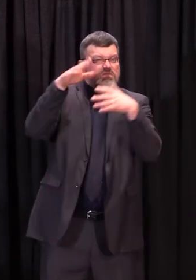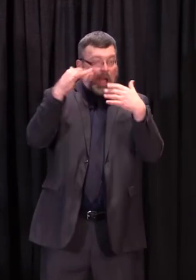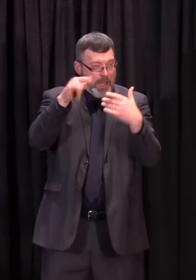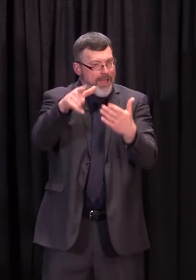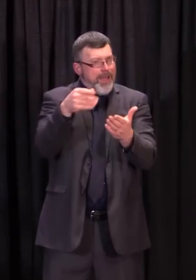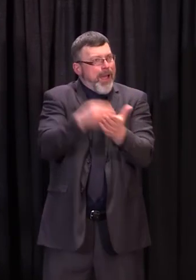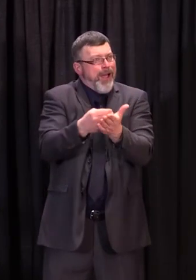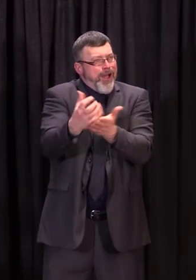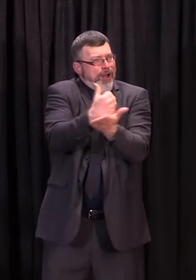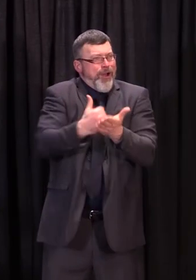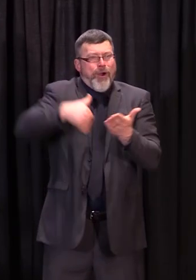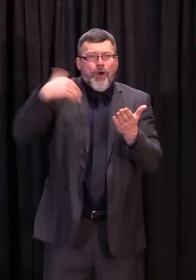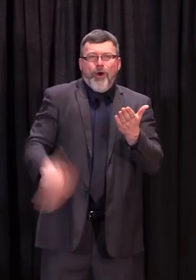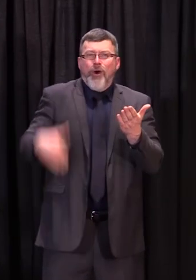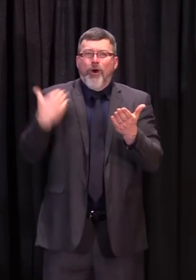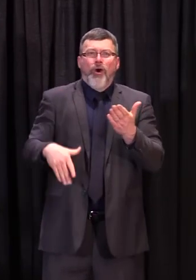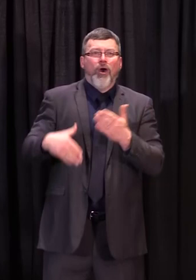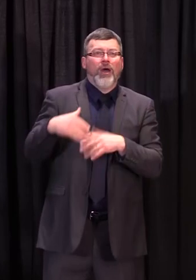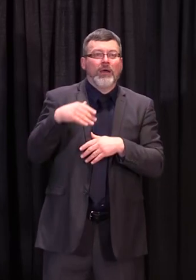employers.